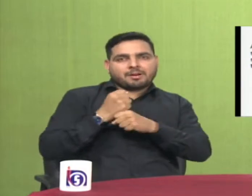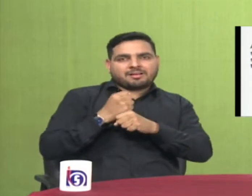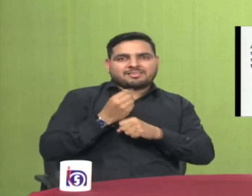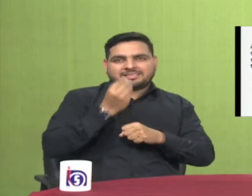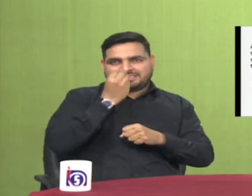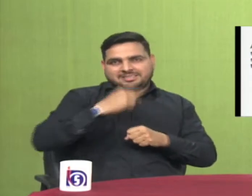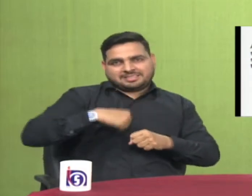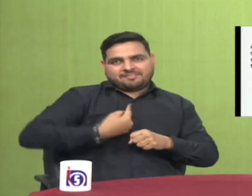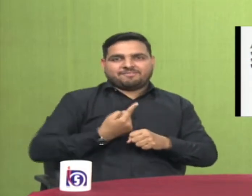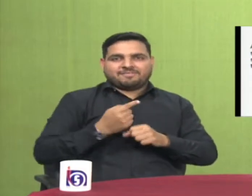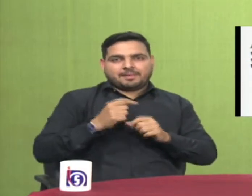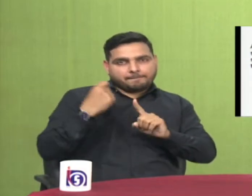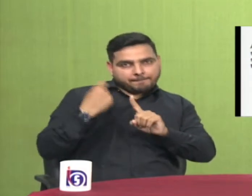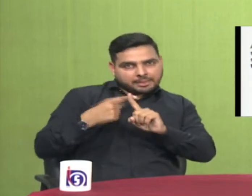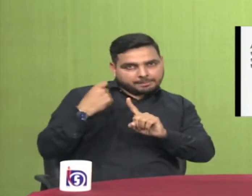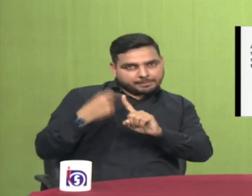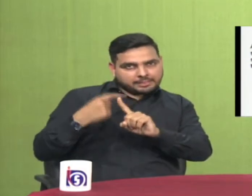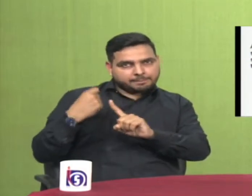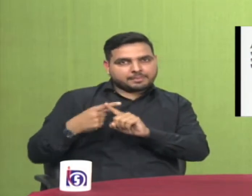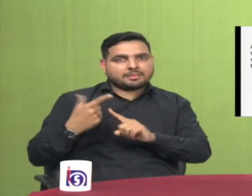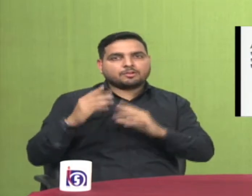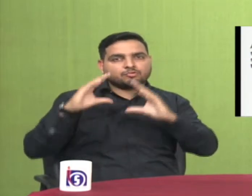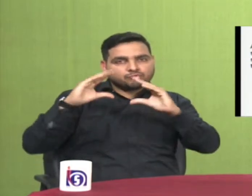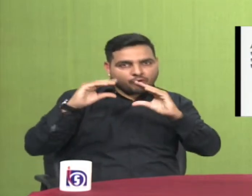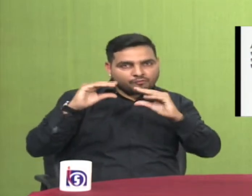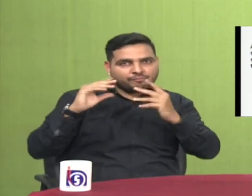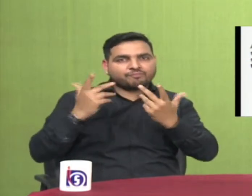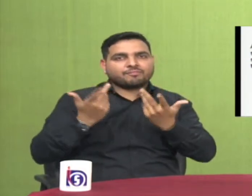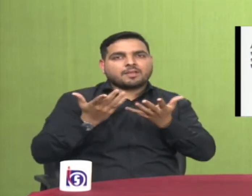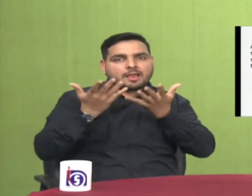soft, and it should be homemade